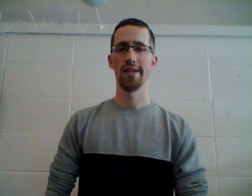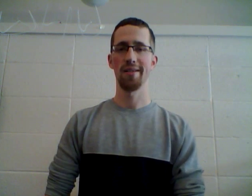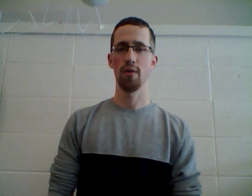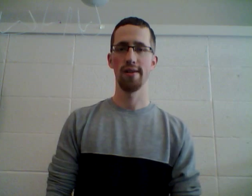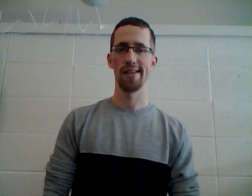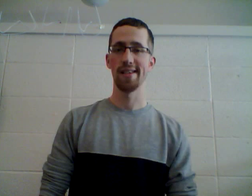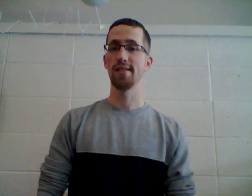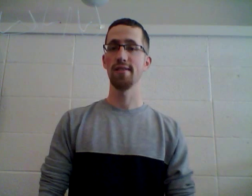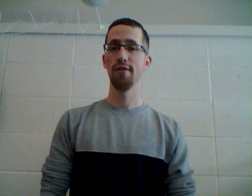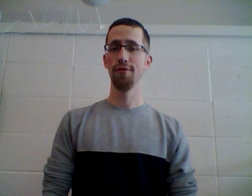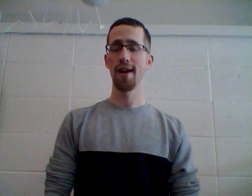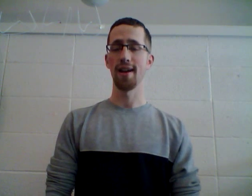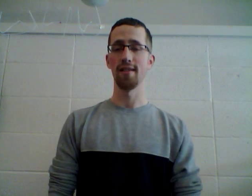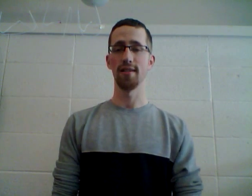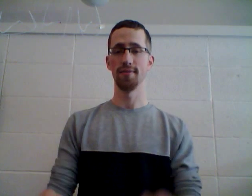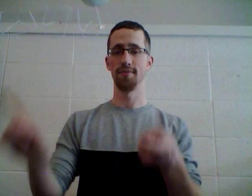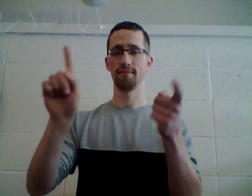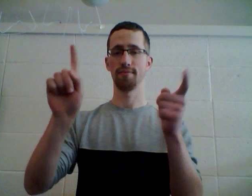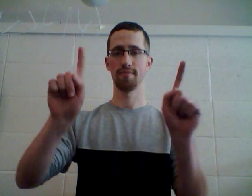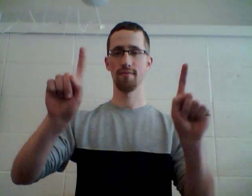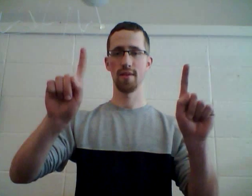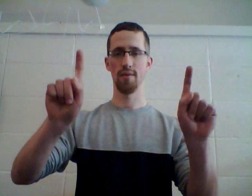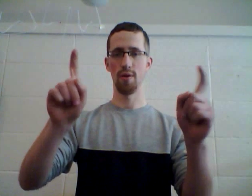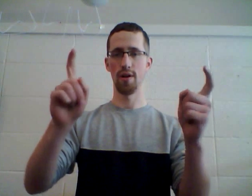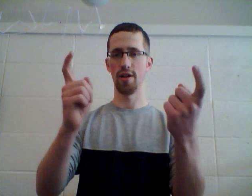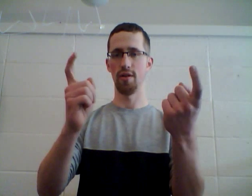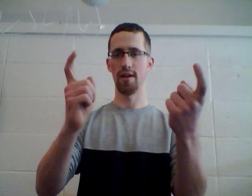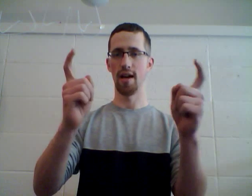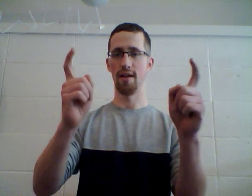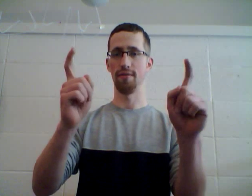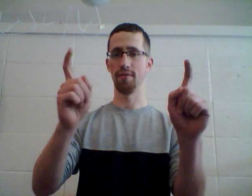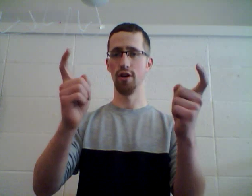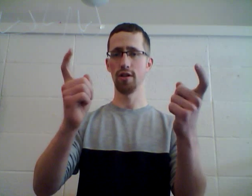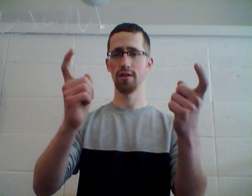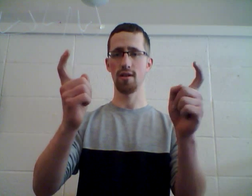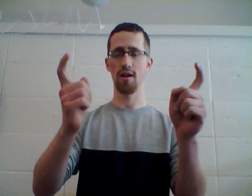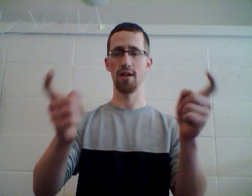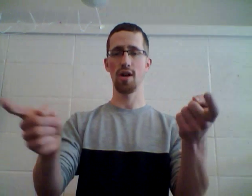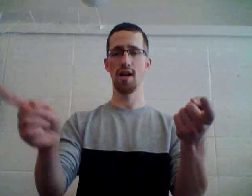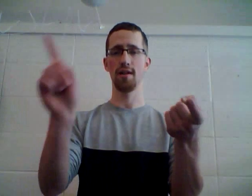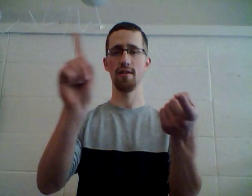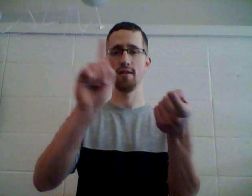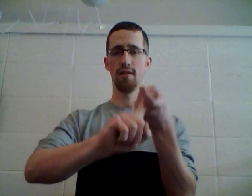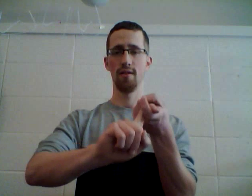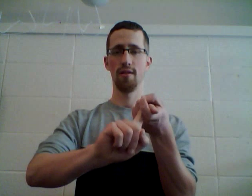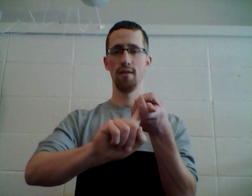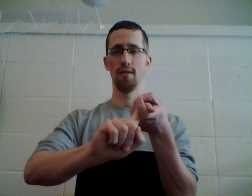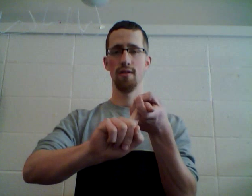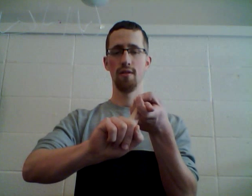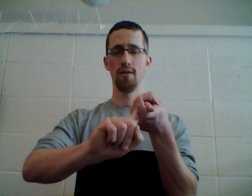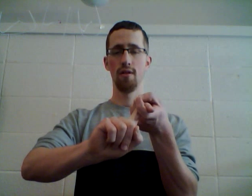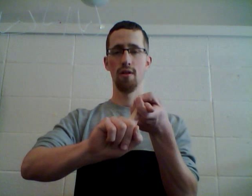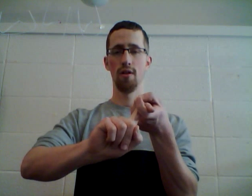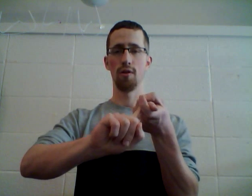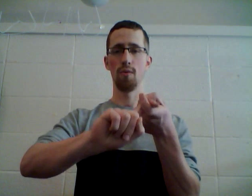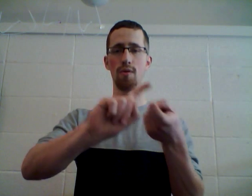Second word is friend, where you have hooks on each hand, hook one